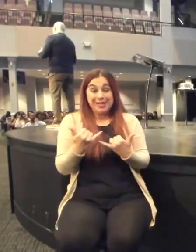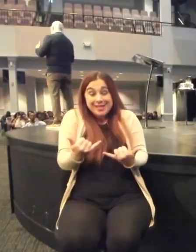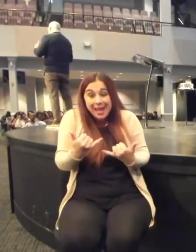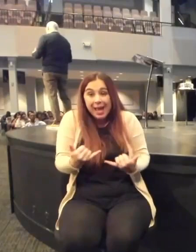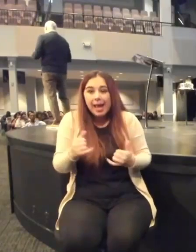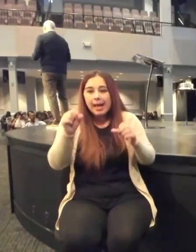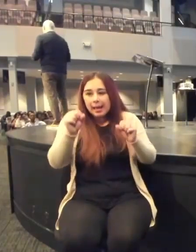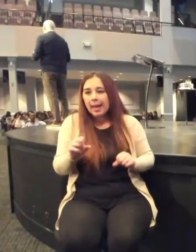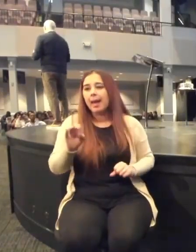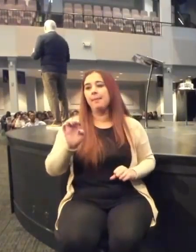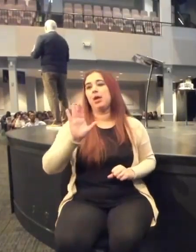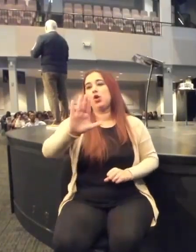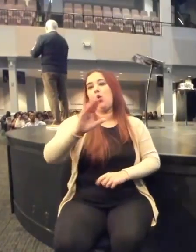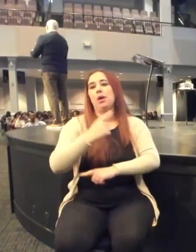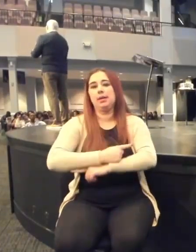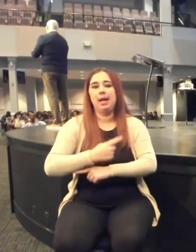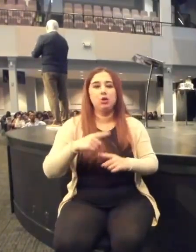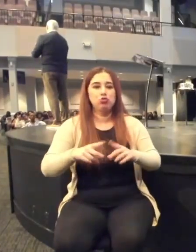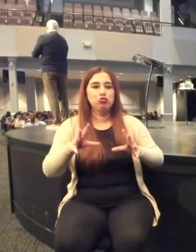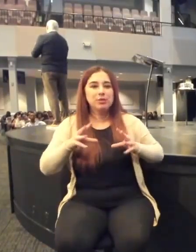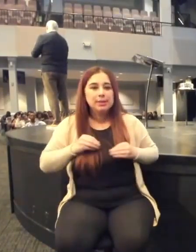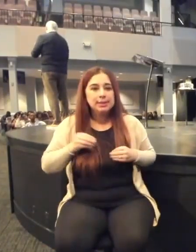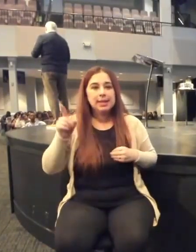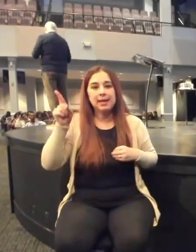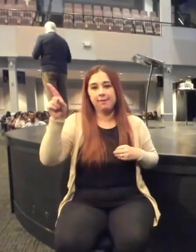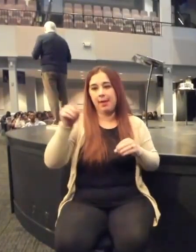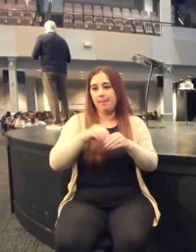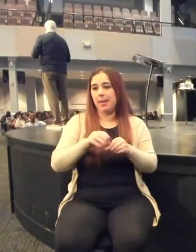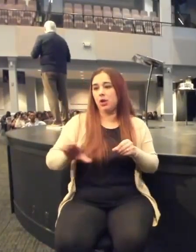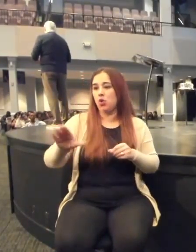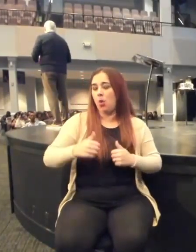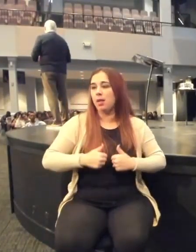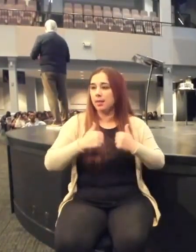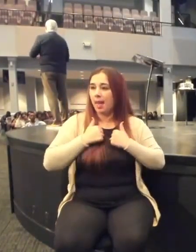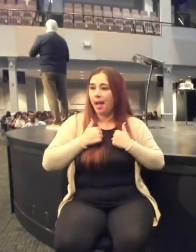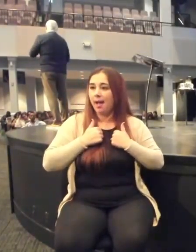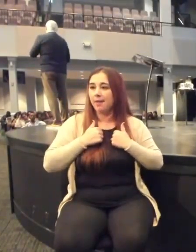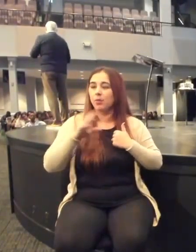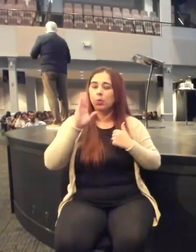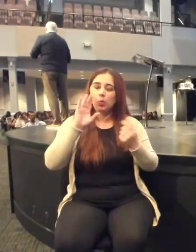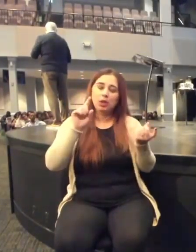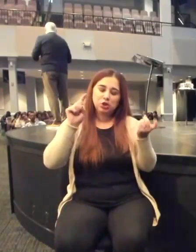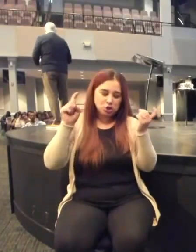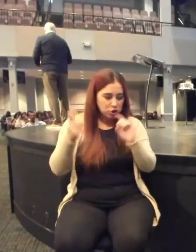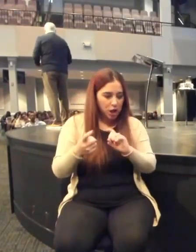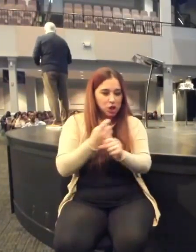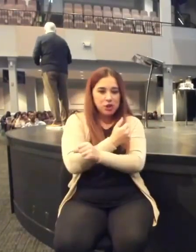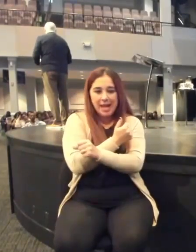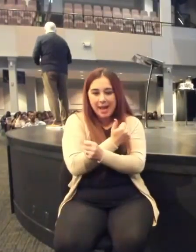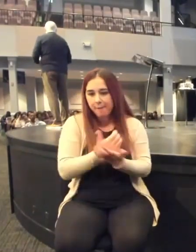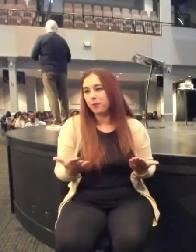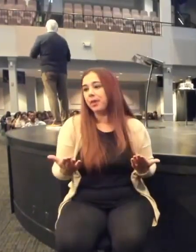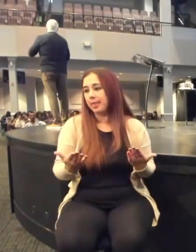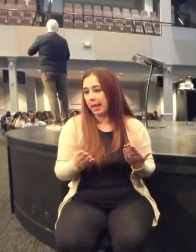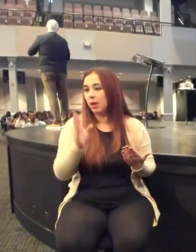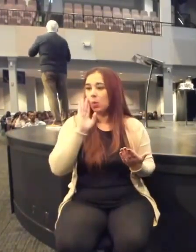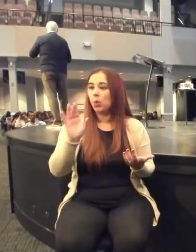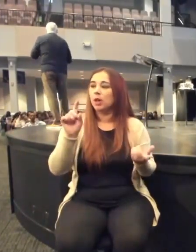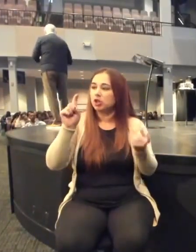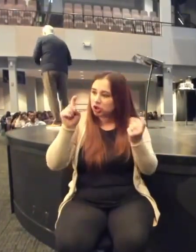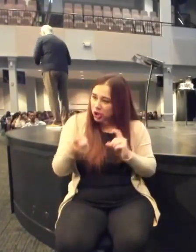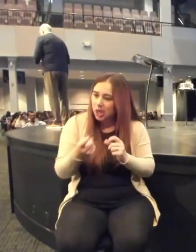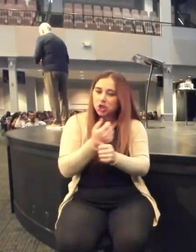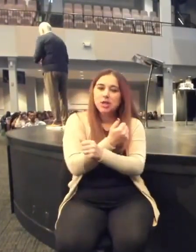today can be your day to receive him in your life. It changes everything. It